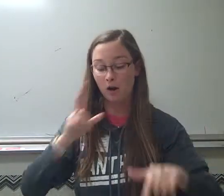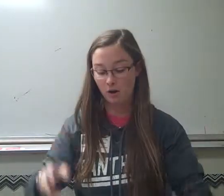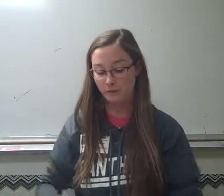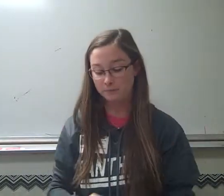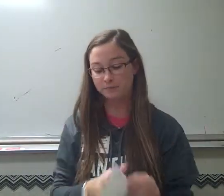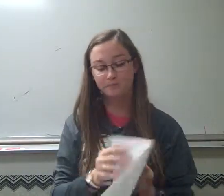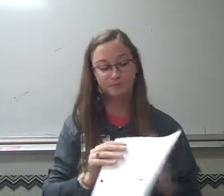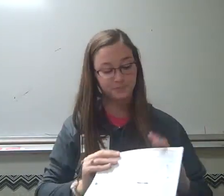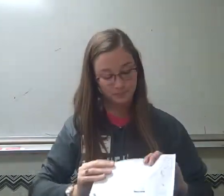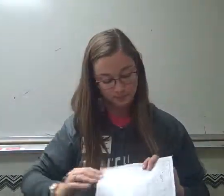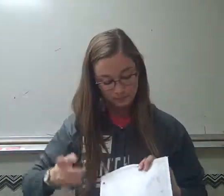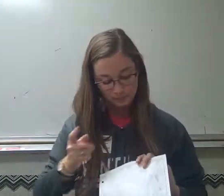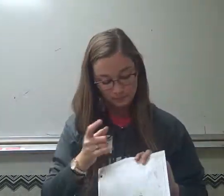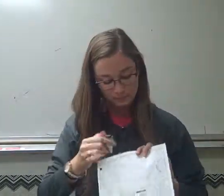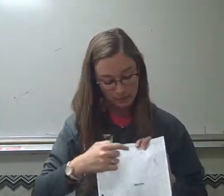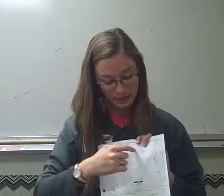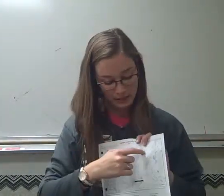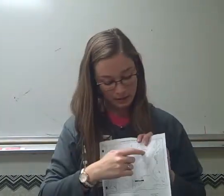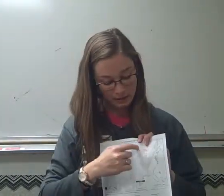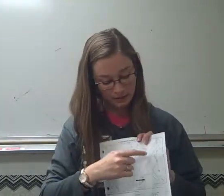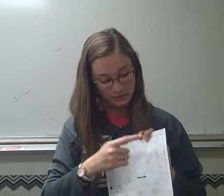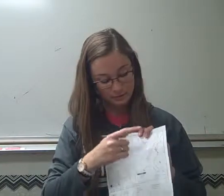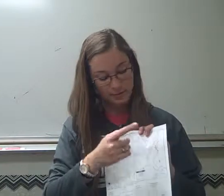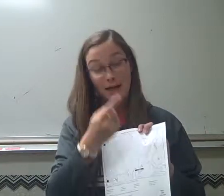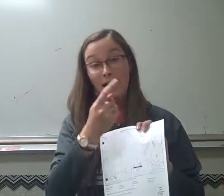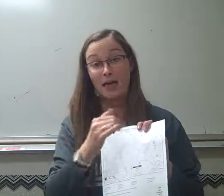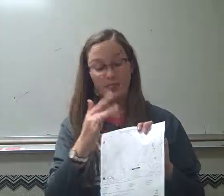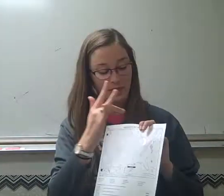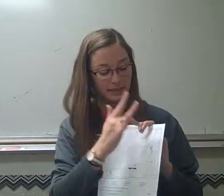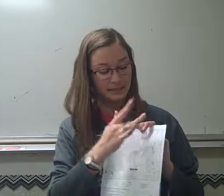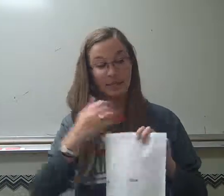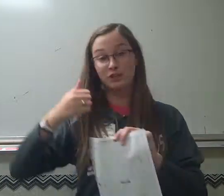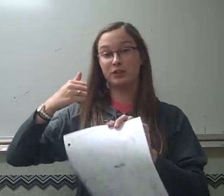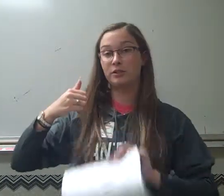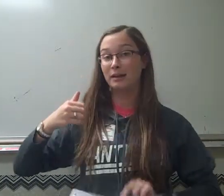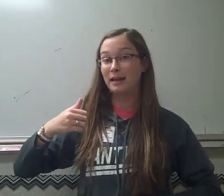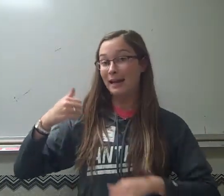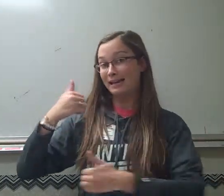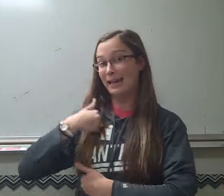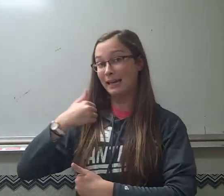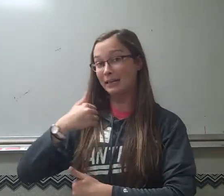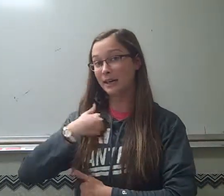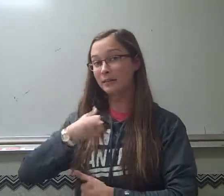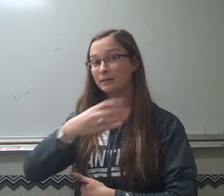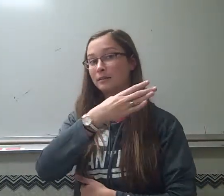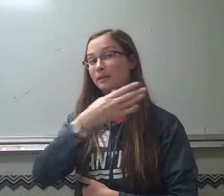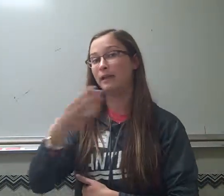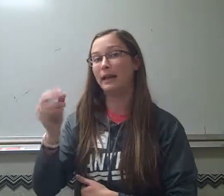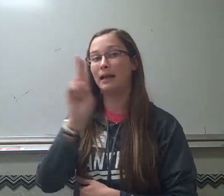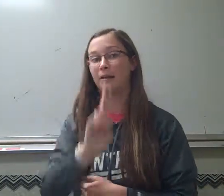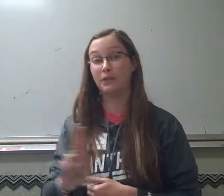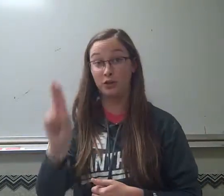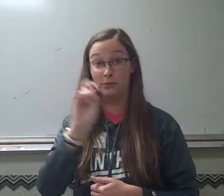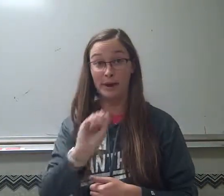are, right here, they touch Canada and the